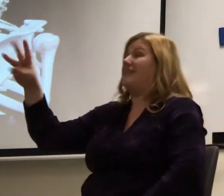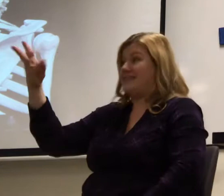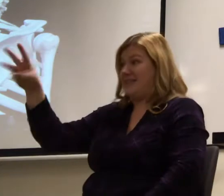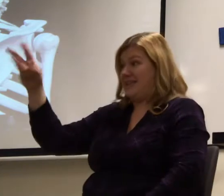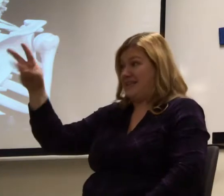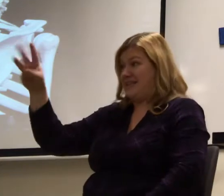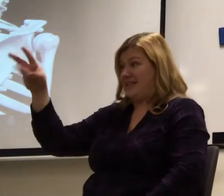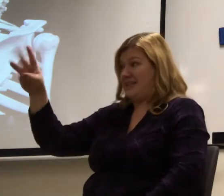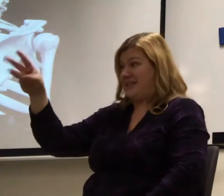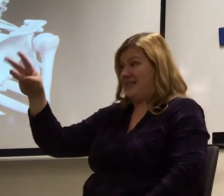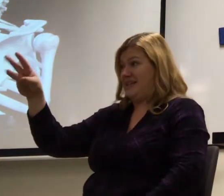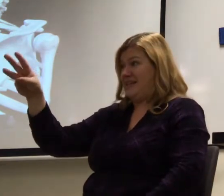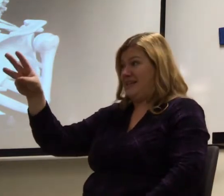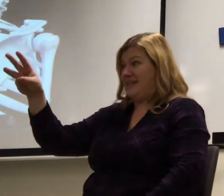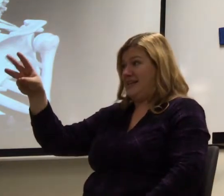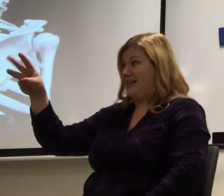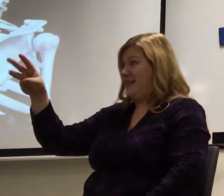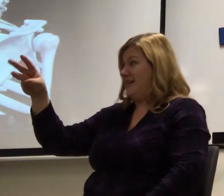name 3 joints of the shoulder.